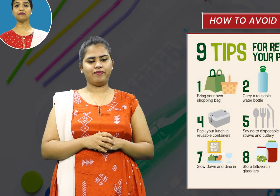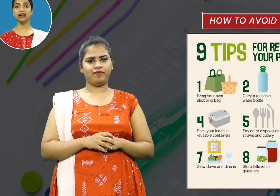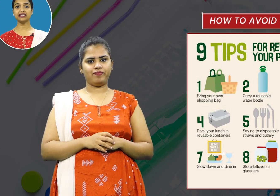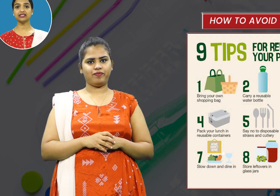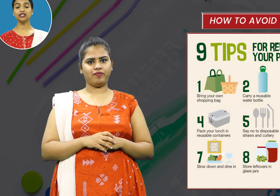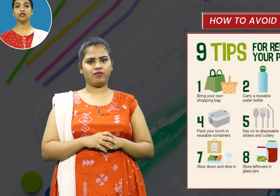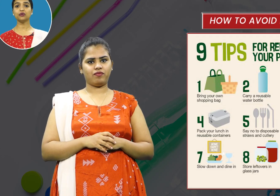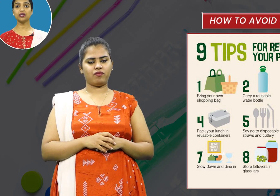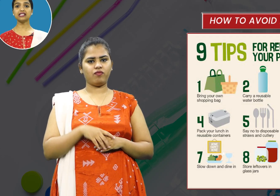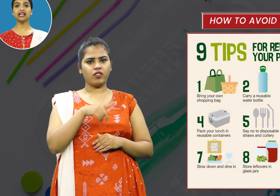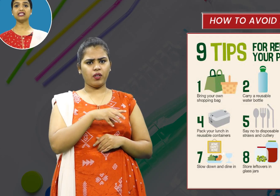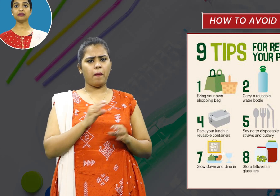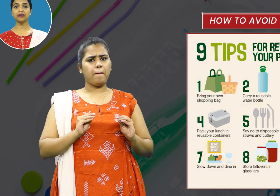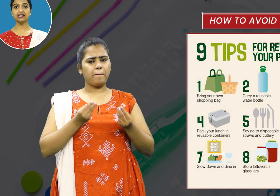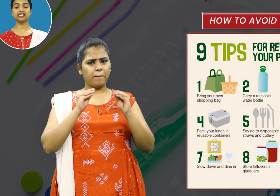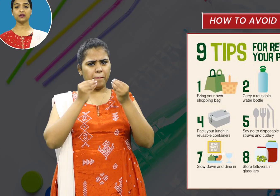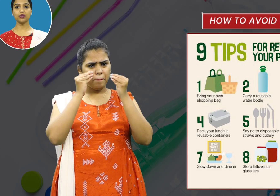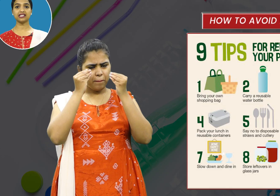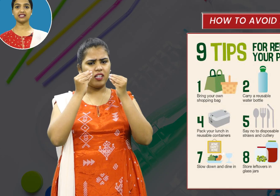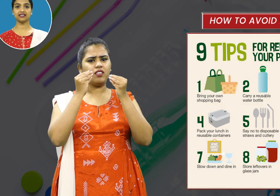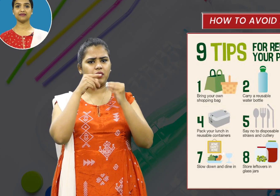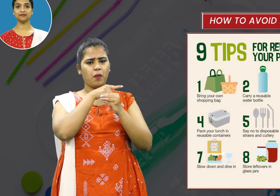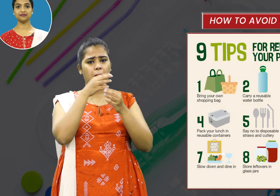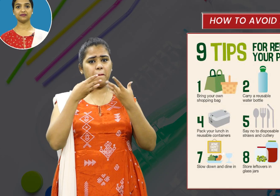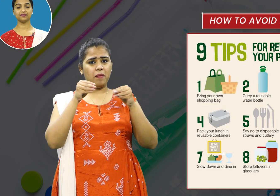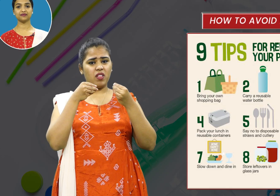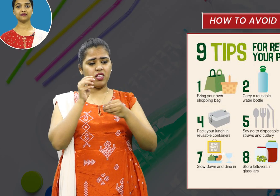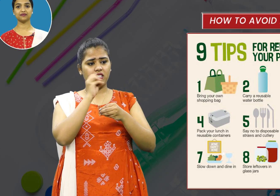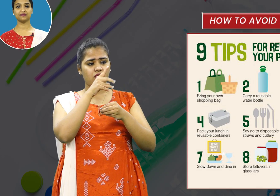It is better to recycle plastic waste.